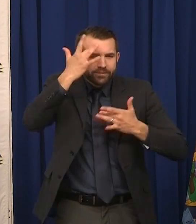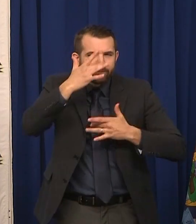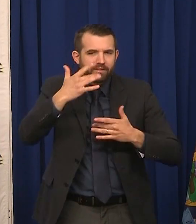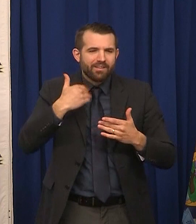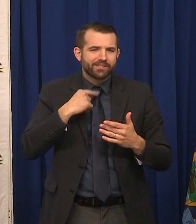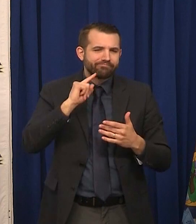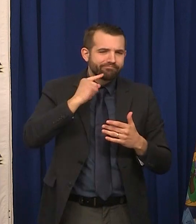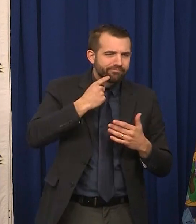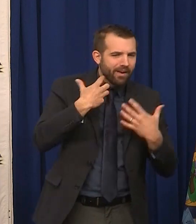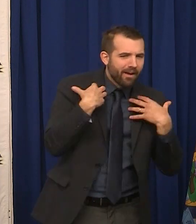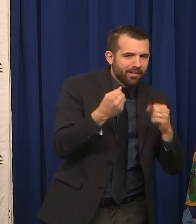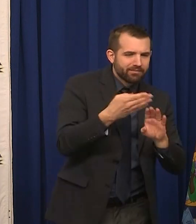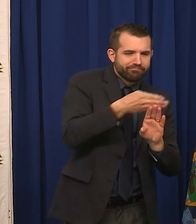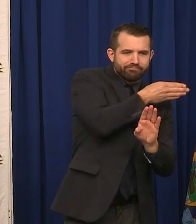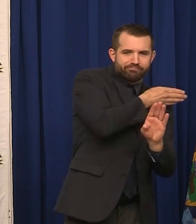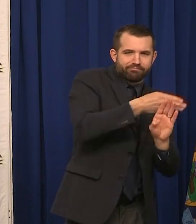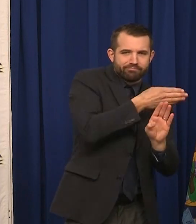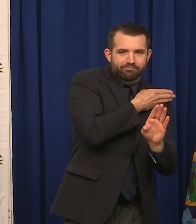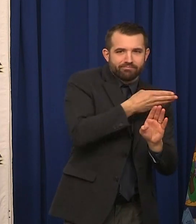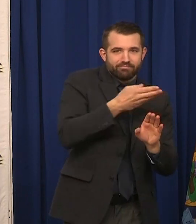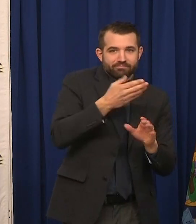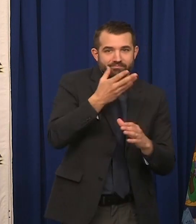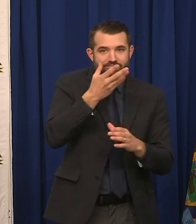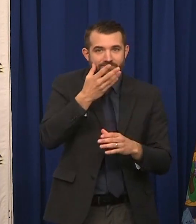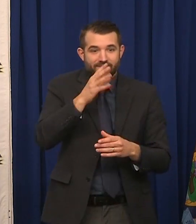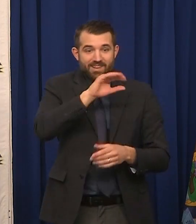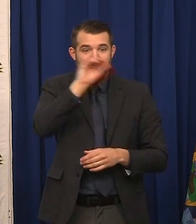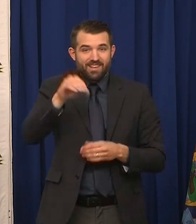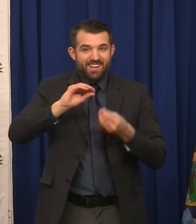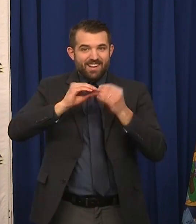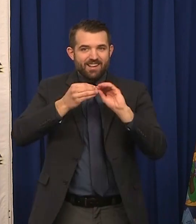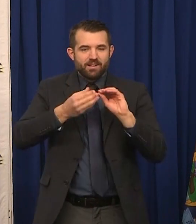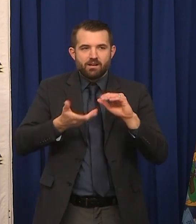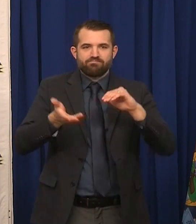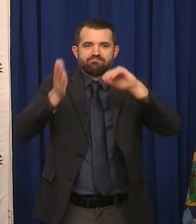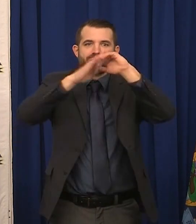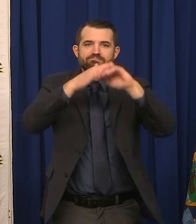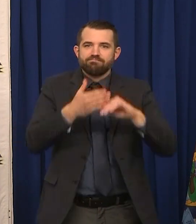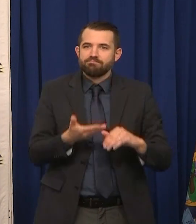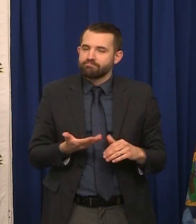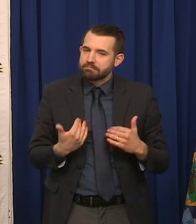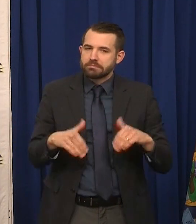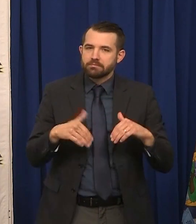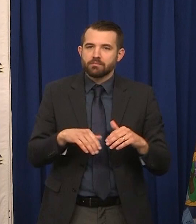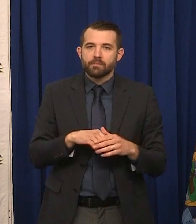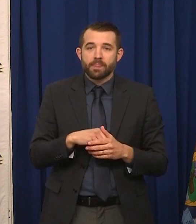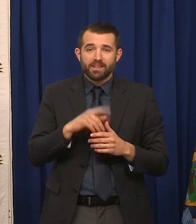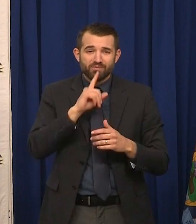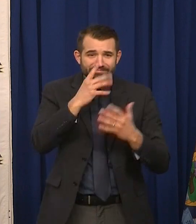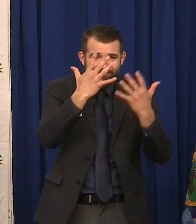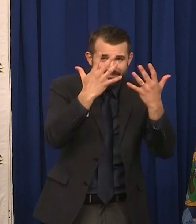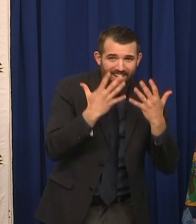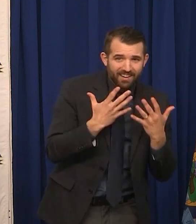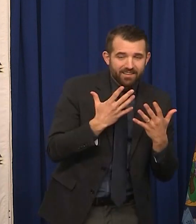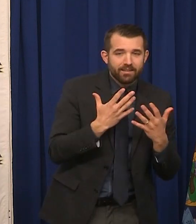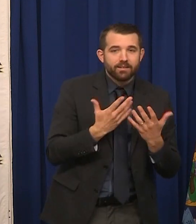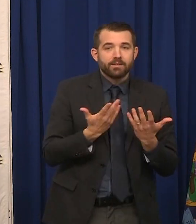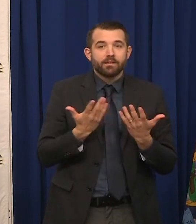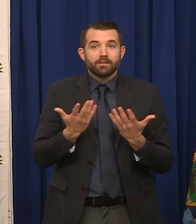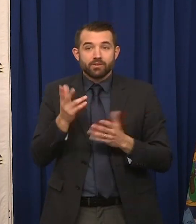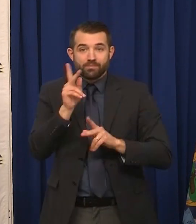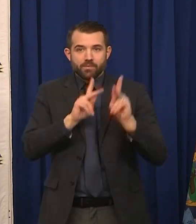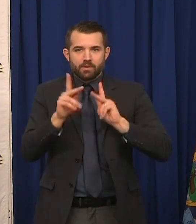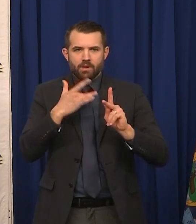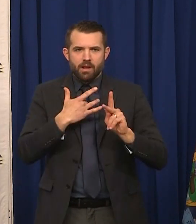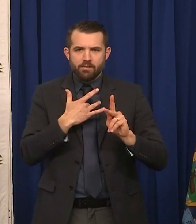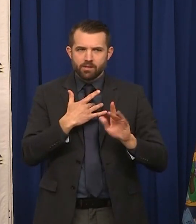higher than it is in the general population. That's sad and it's unsettling. And